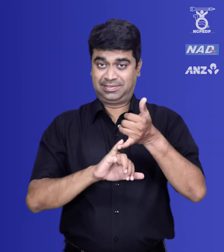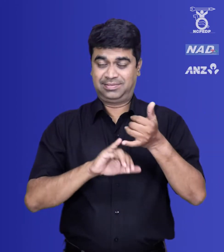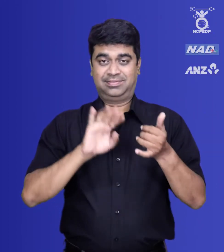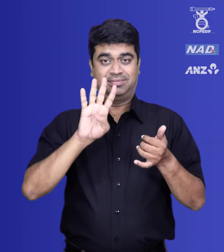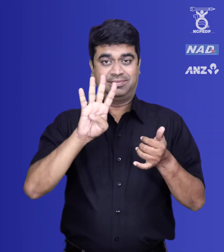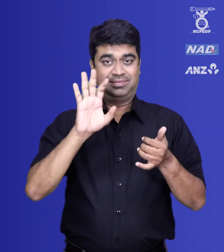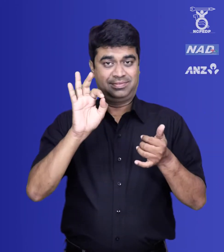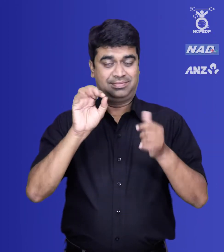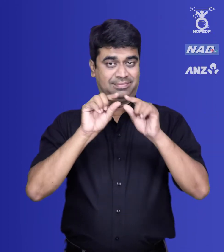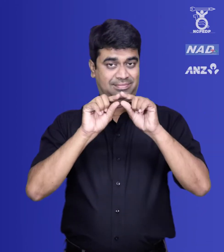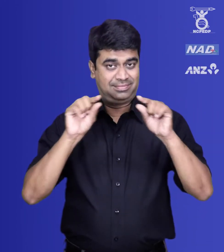40.